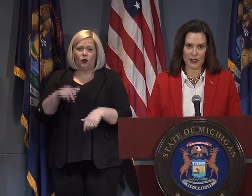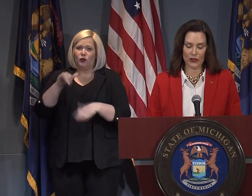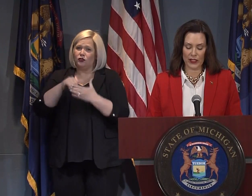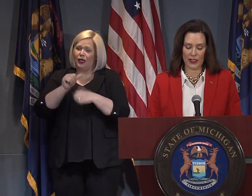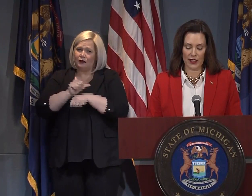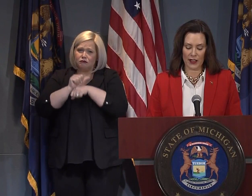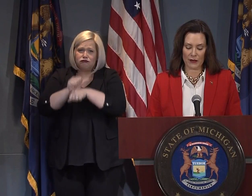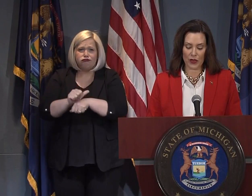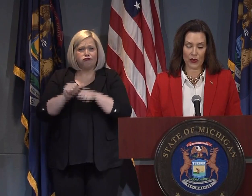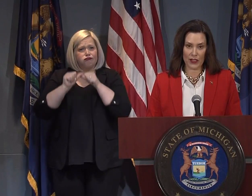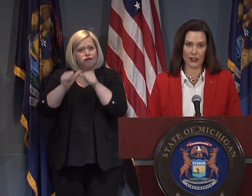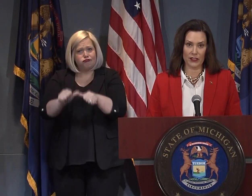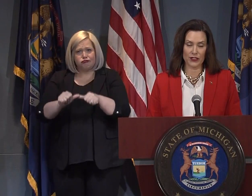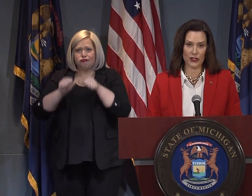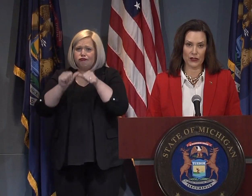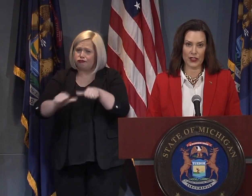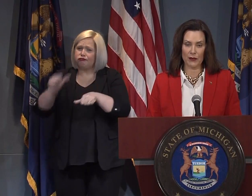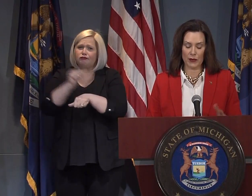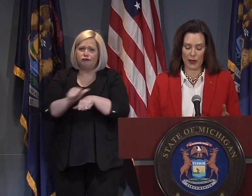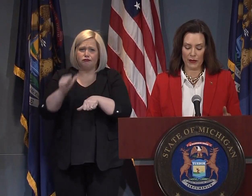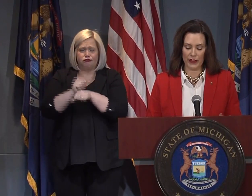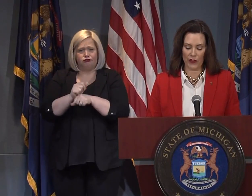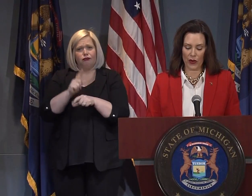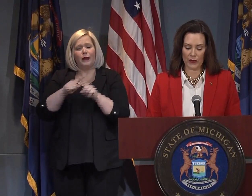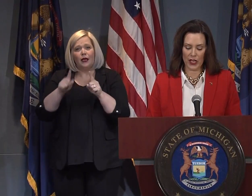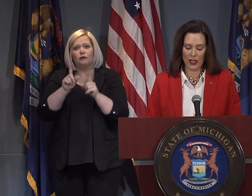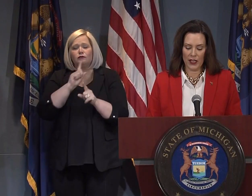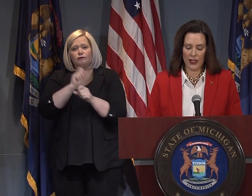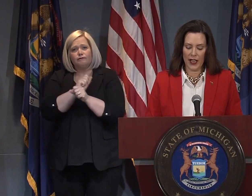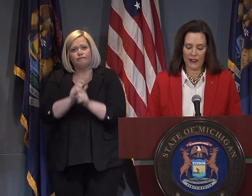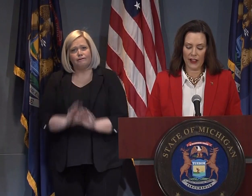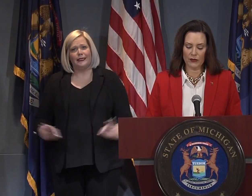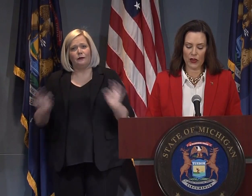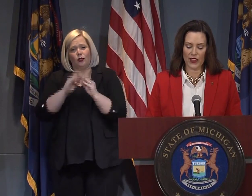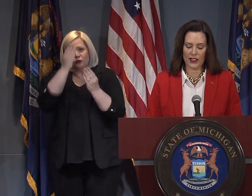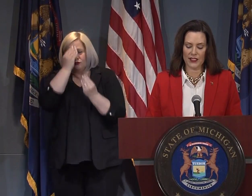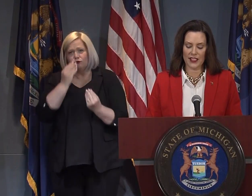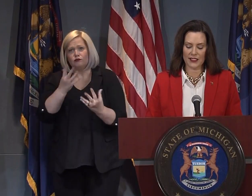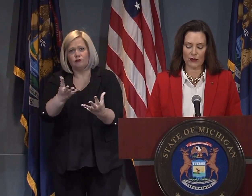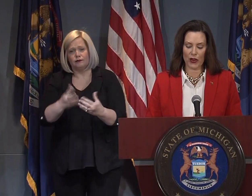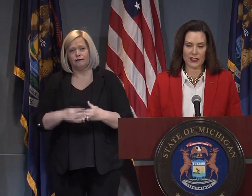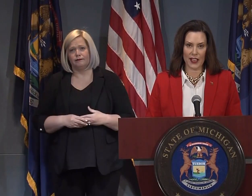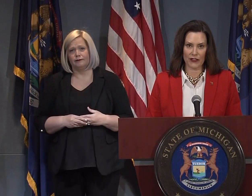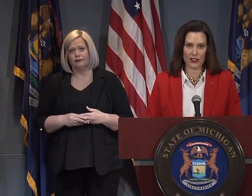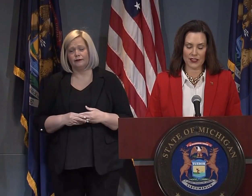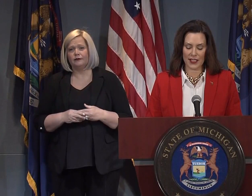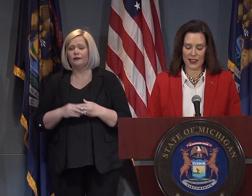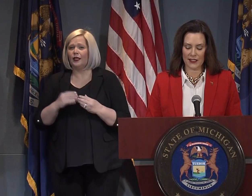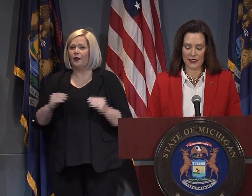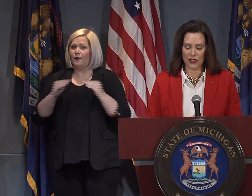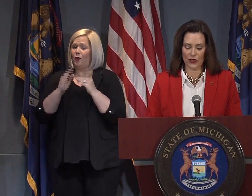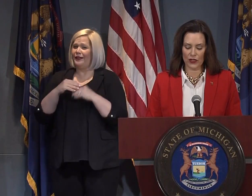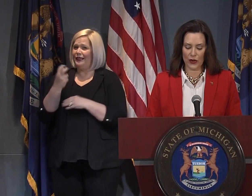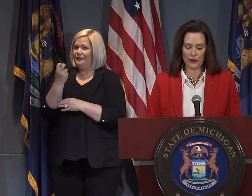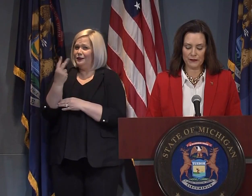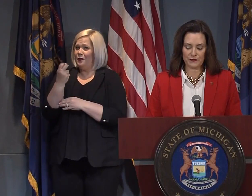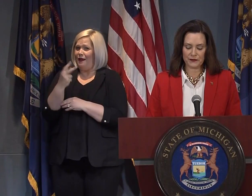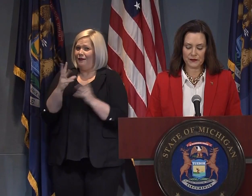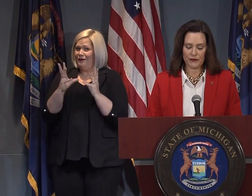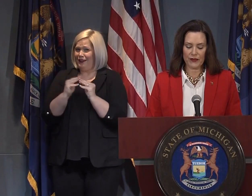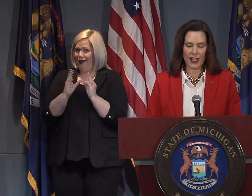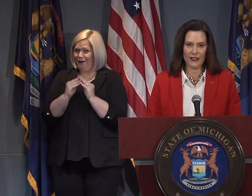is absolutely critical to keeping people informed. I've held more than a dozen press conferences on this issue